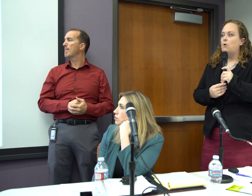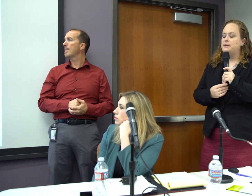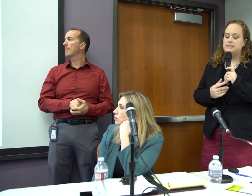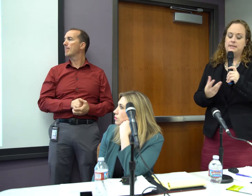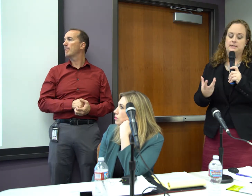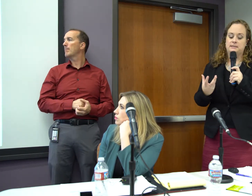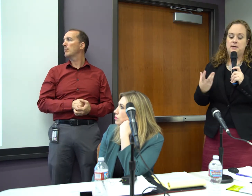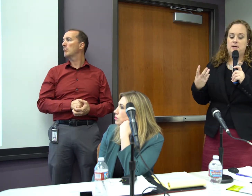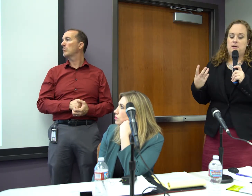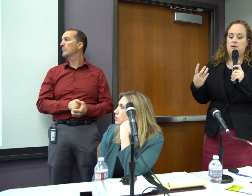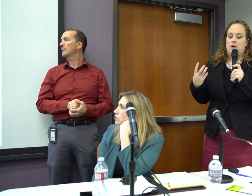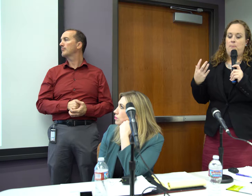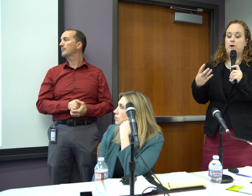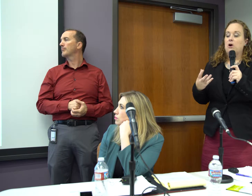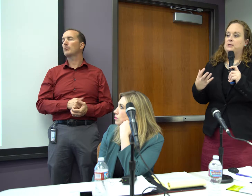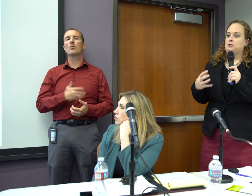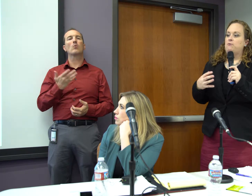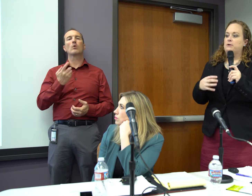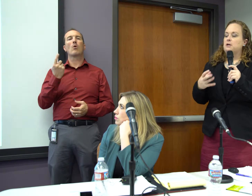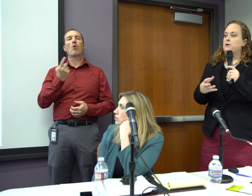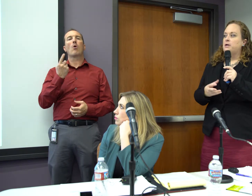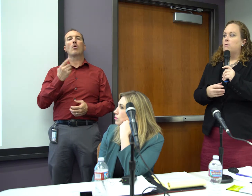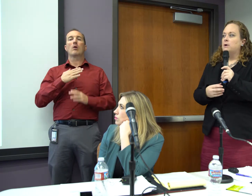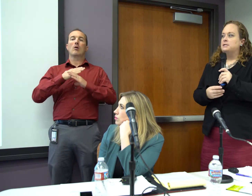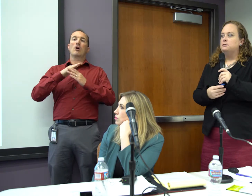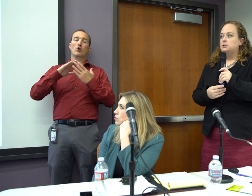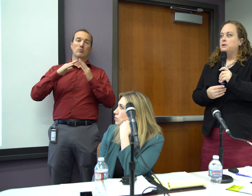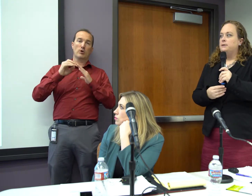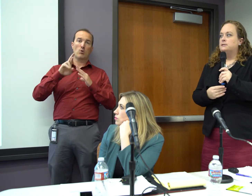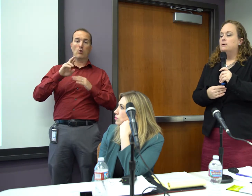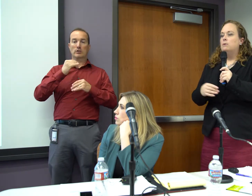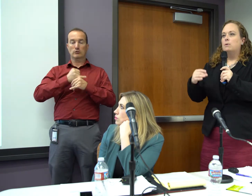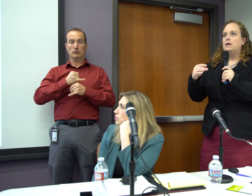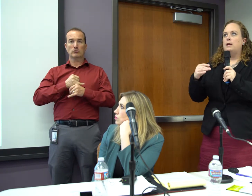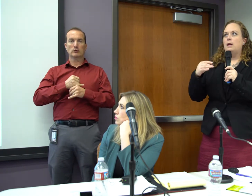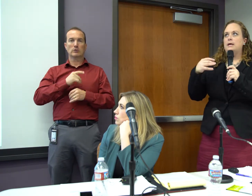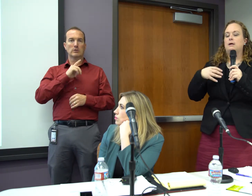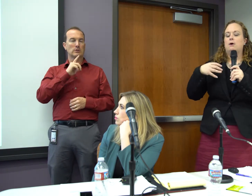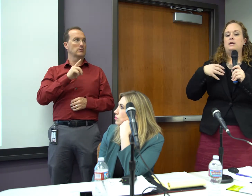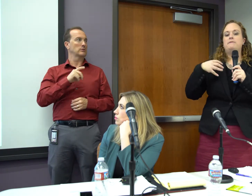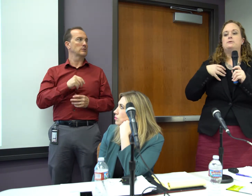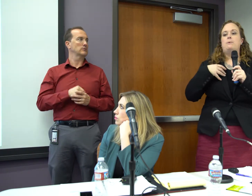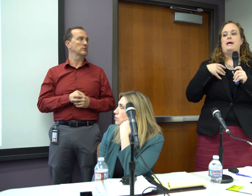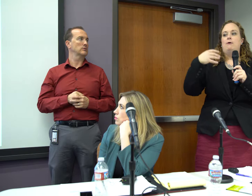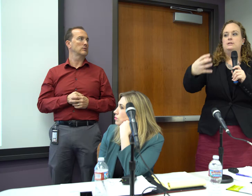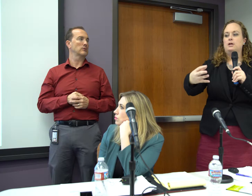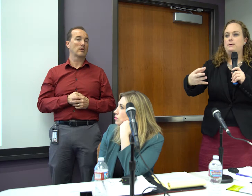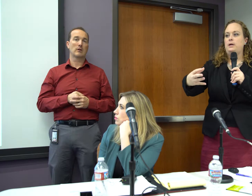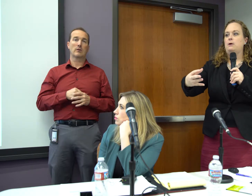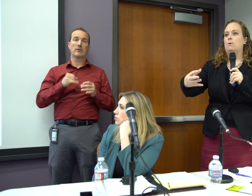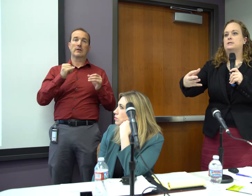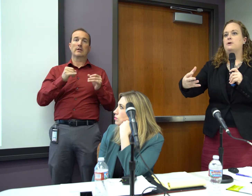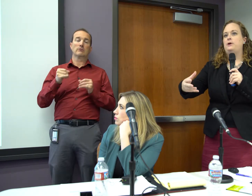one that always is a big harbinger of whether it's community or institutional is are the individuals going out into